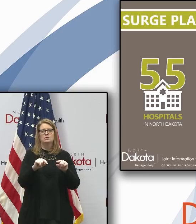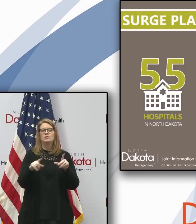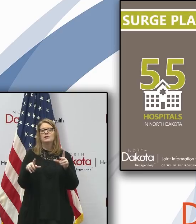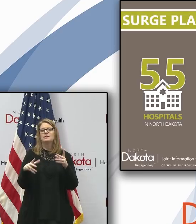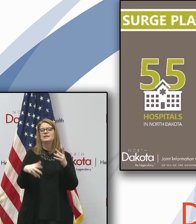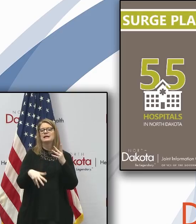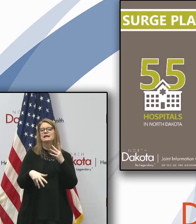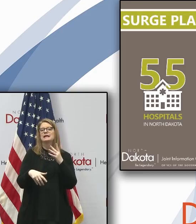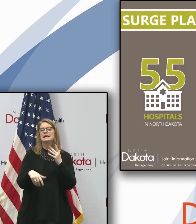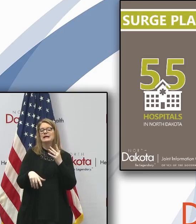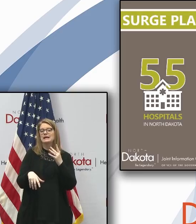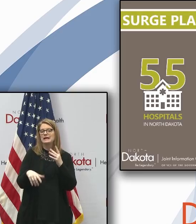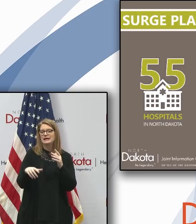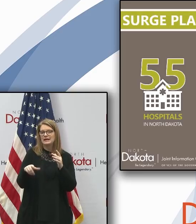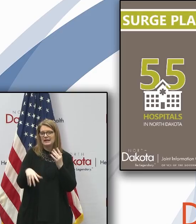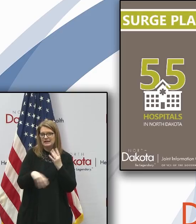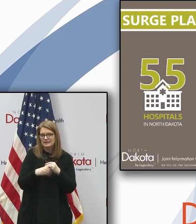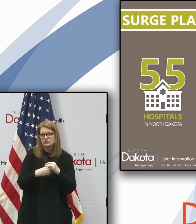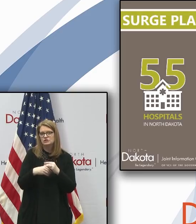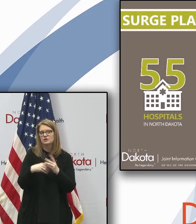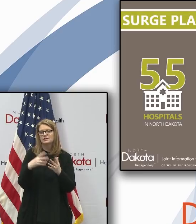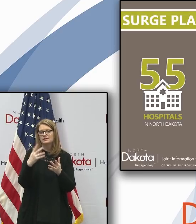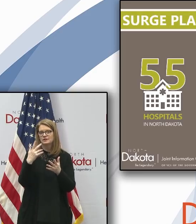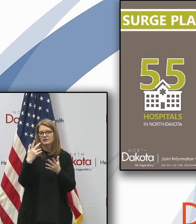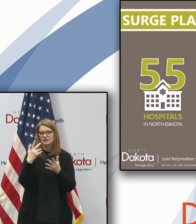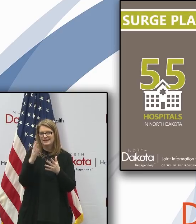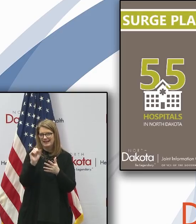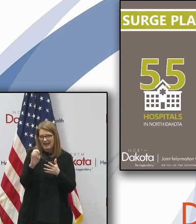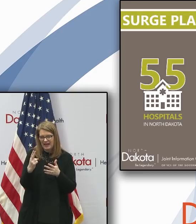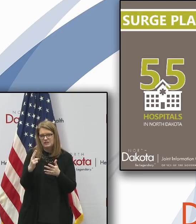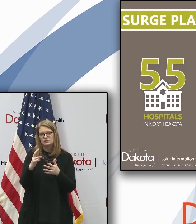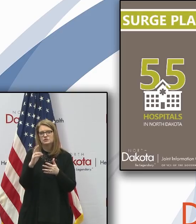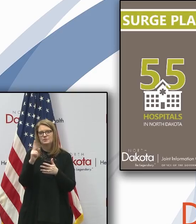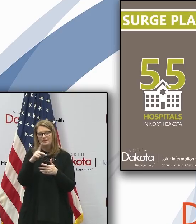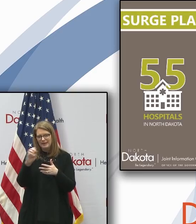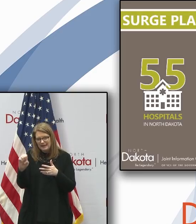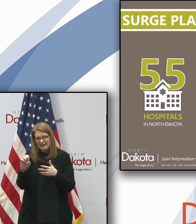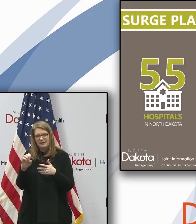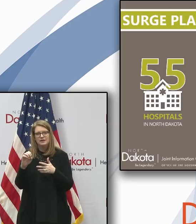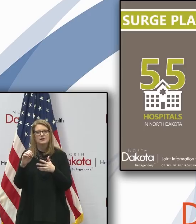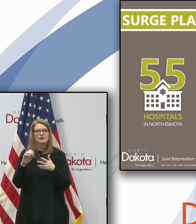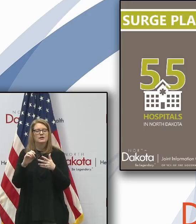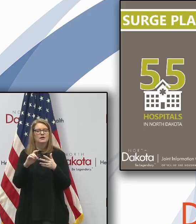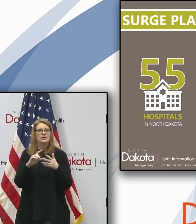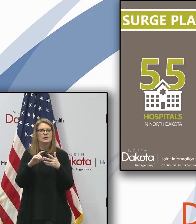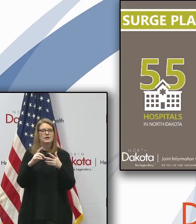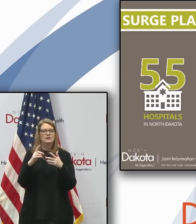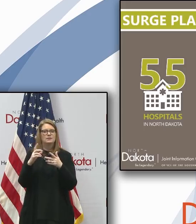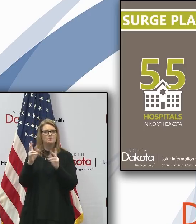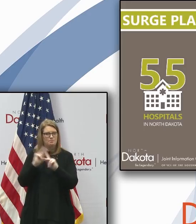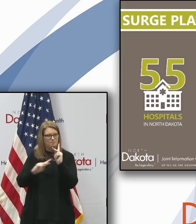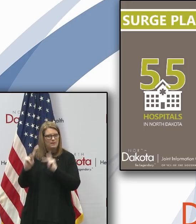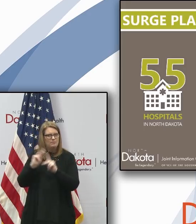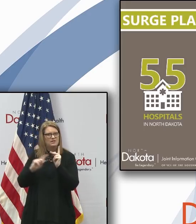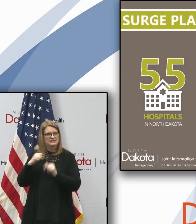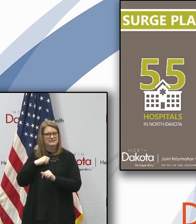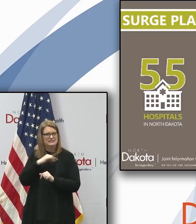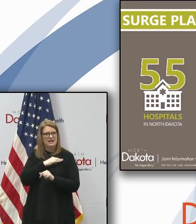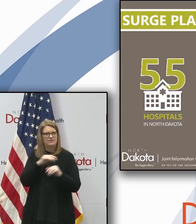help from the state cash for medical resources, personal protective equipment, and personnel,